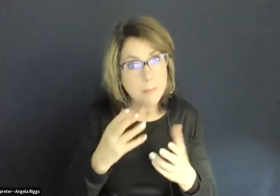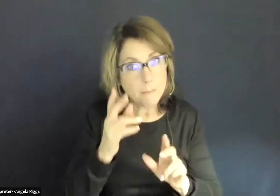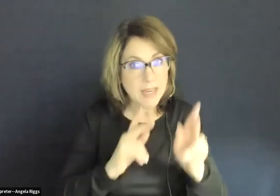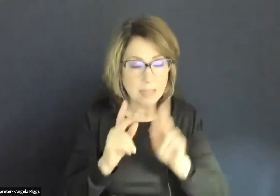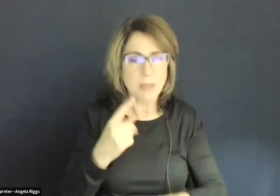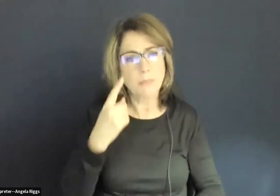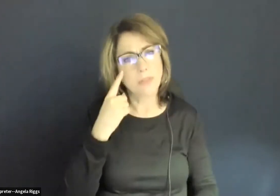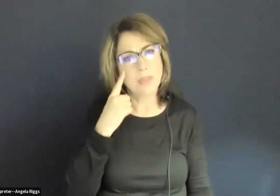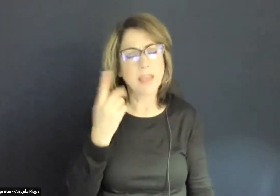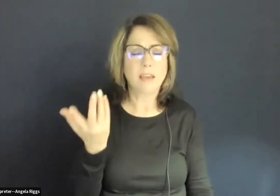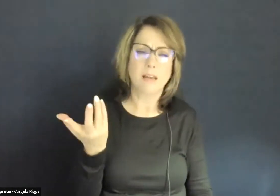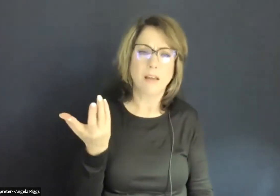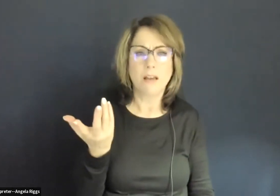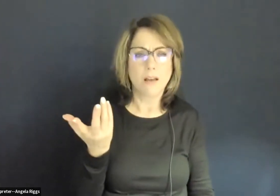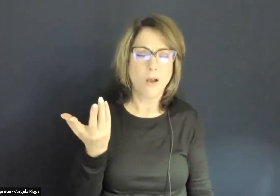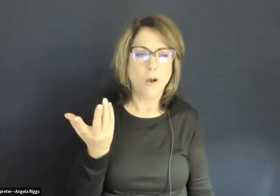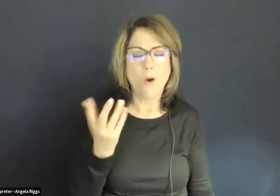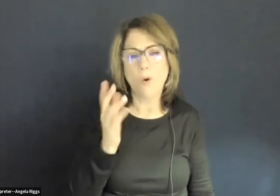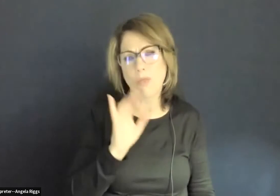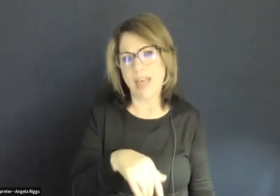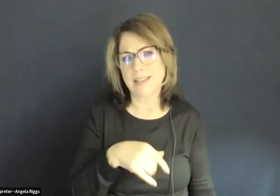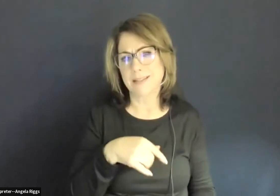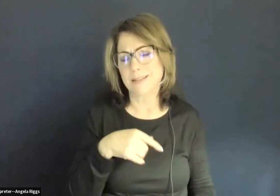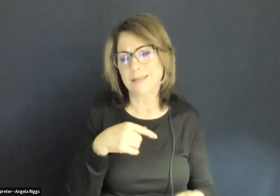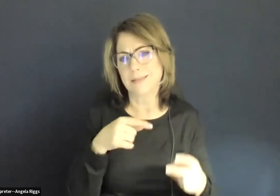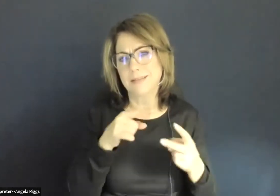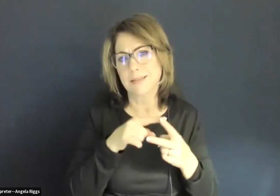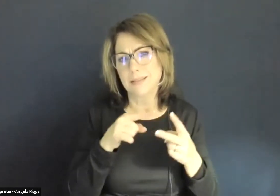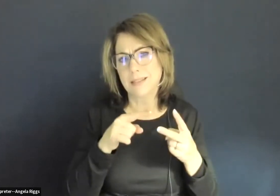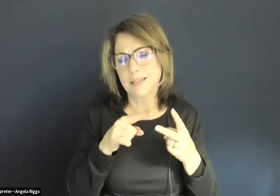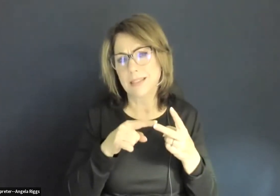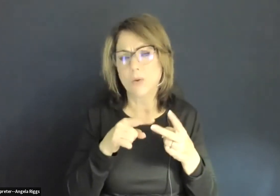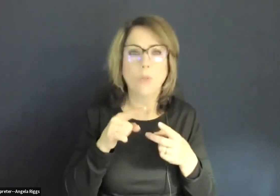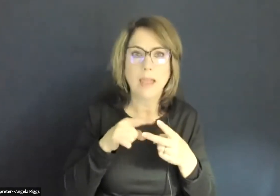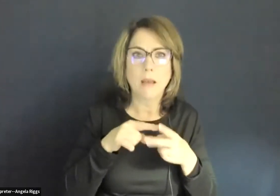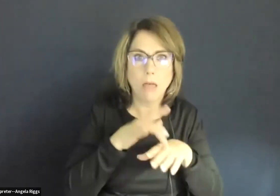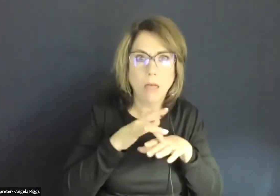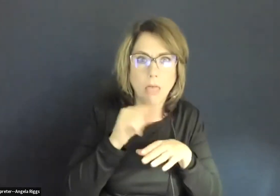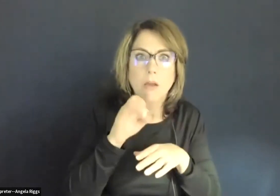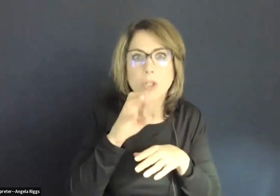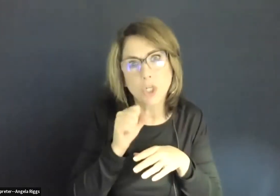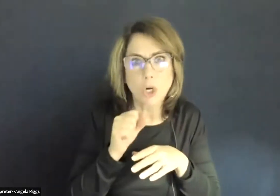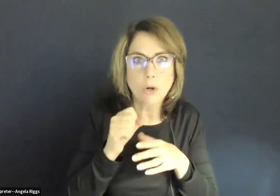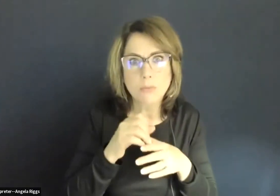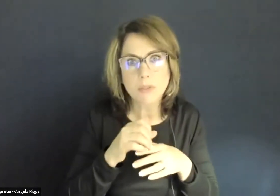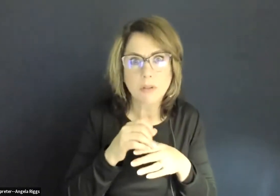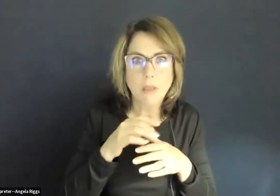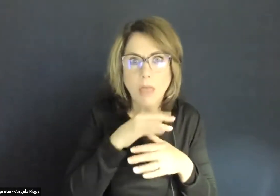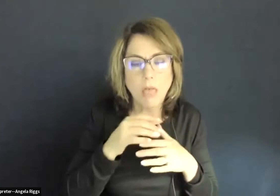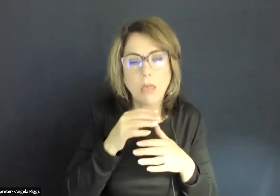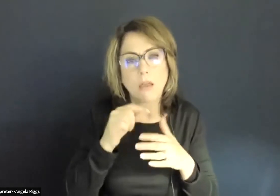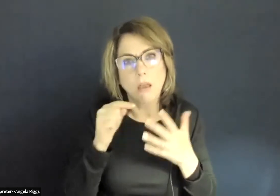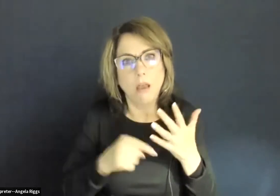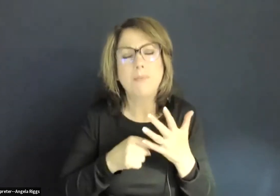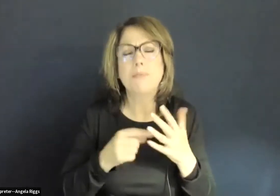think that, that's one thing, like obsessed with germs and blah, blah, blah, but it's so much more